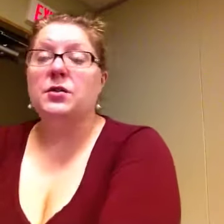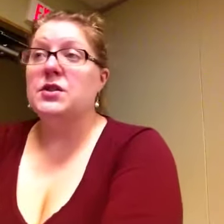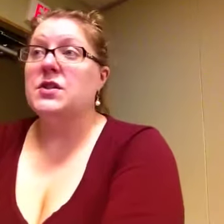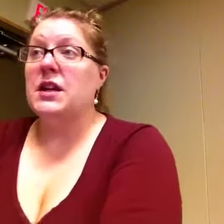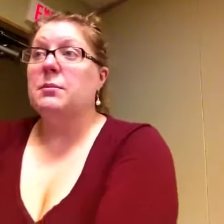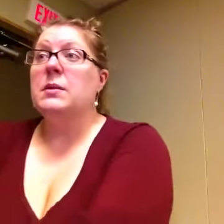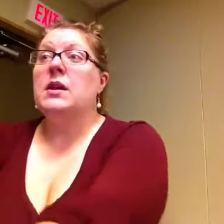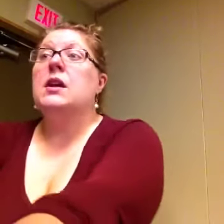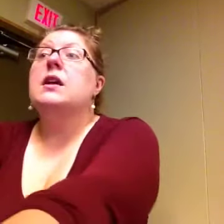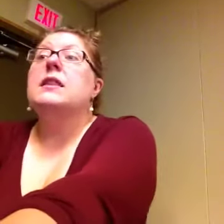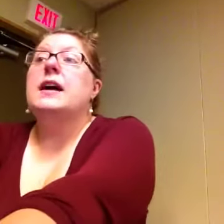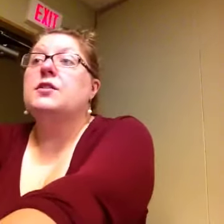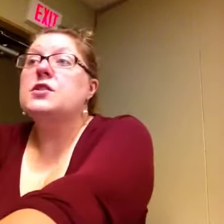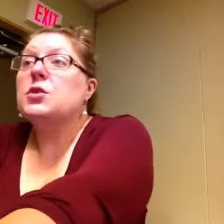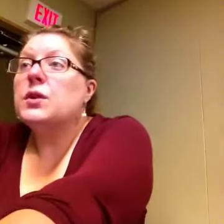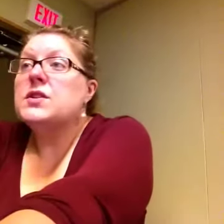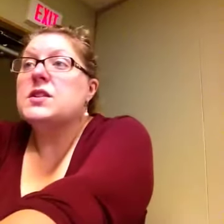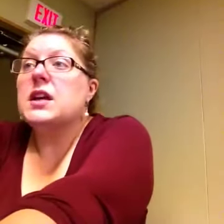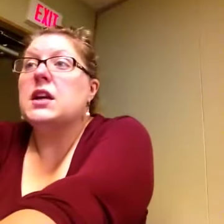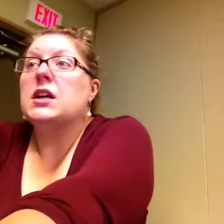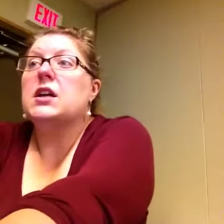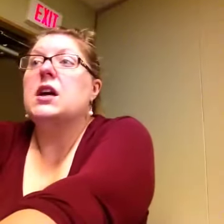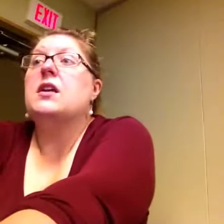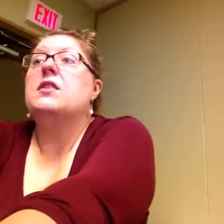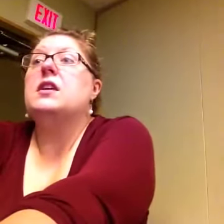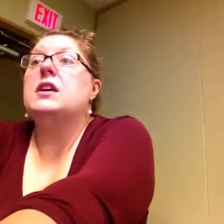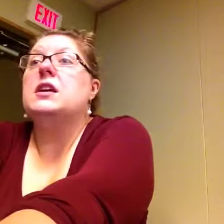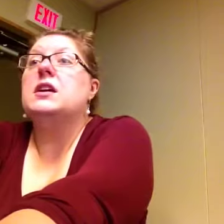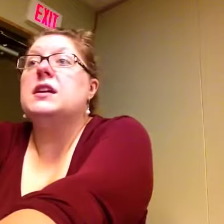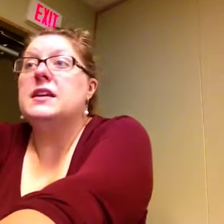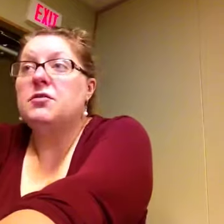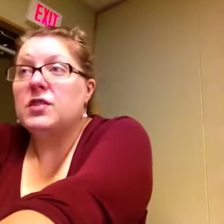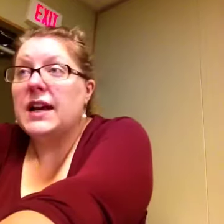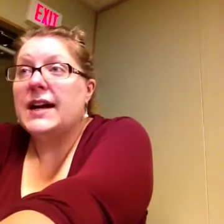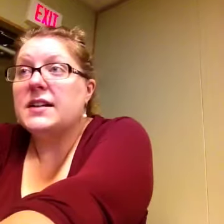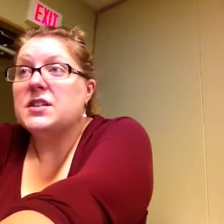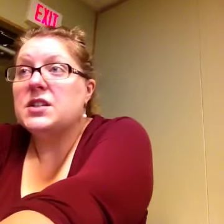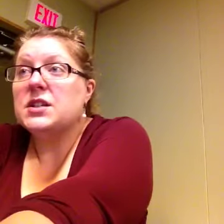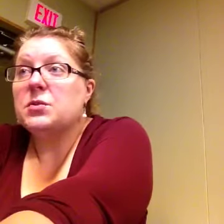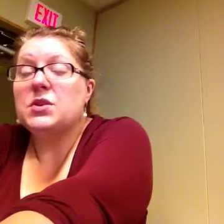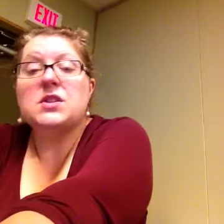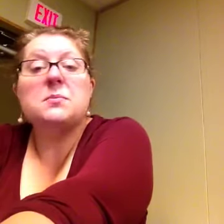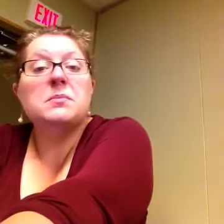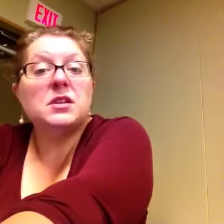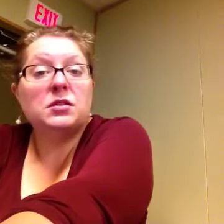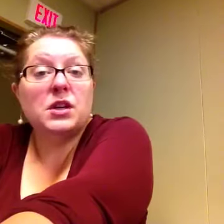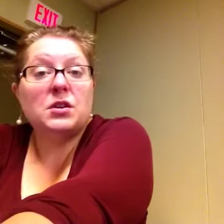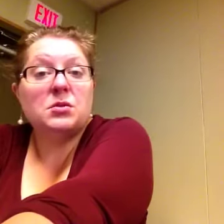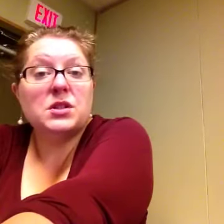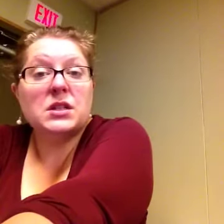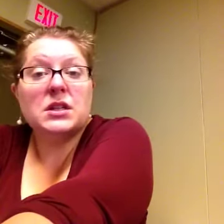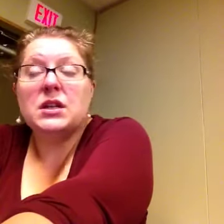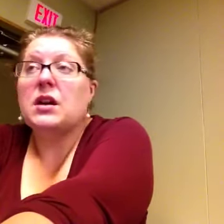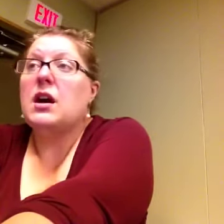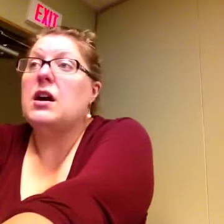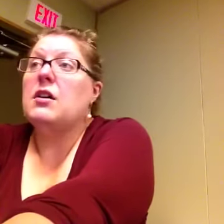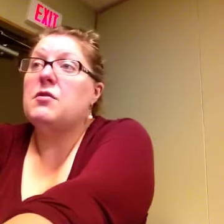to sing. The altos are going to sing the E flat, which is the middle note of